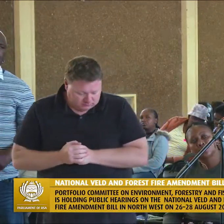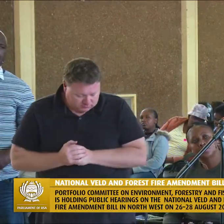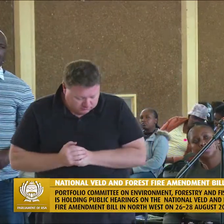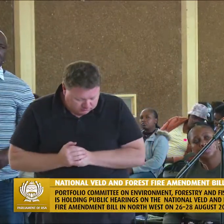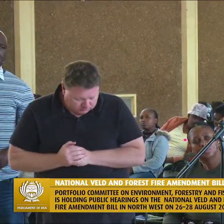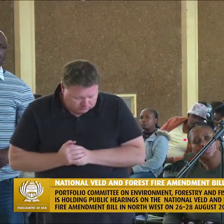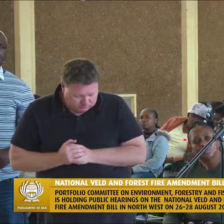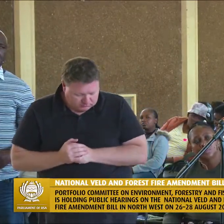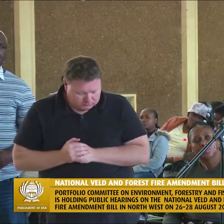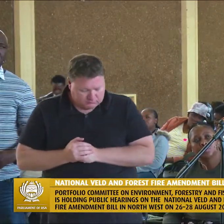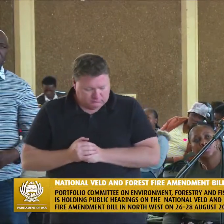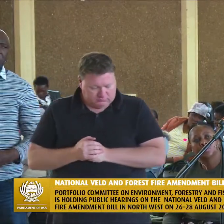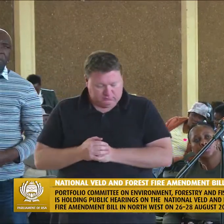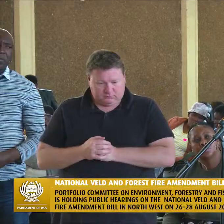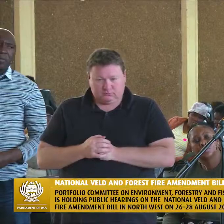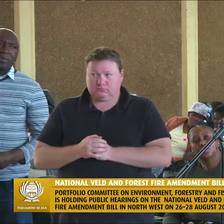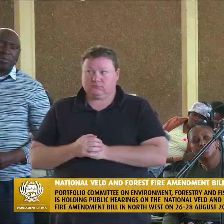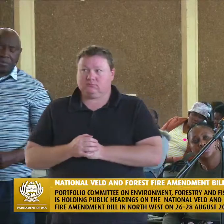helicopter